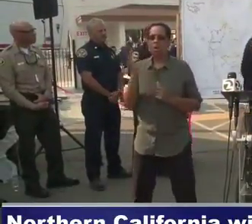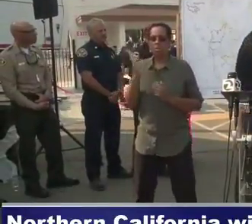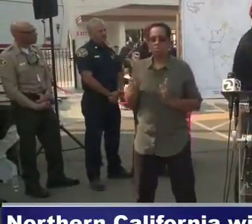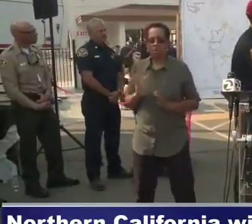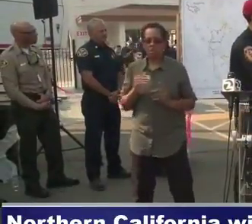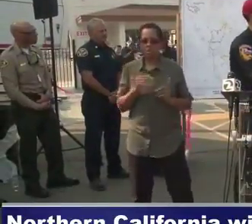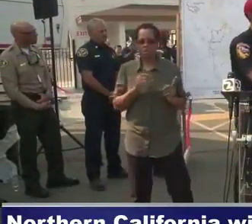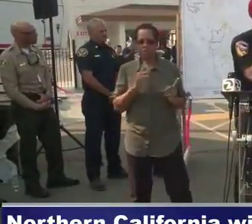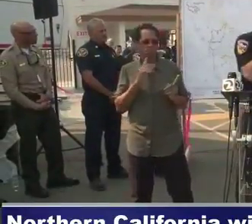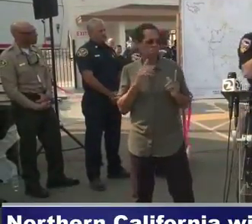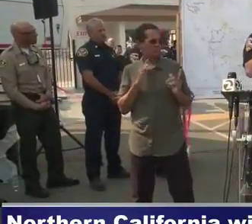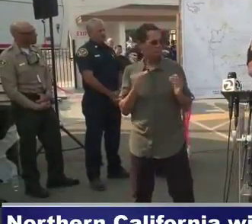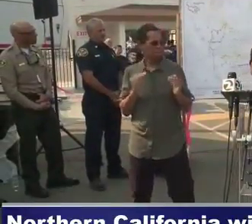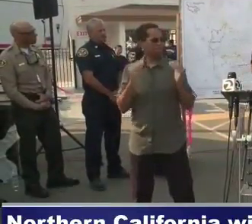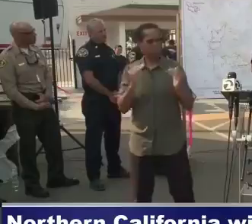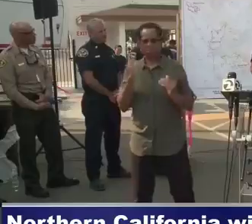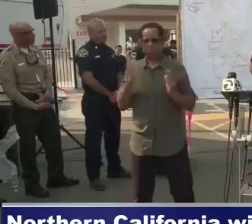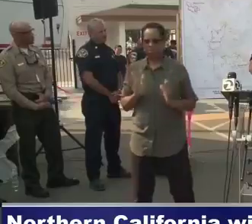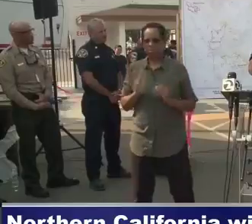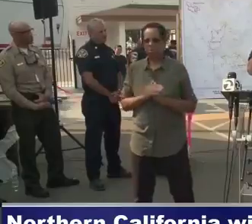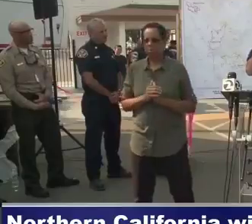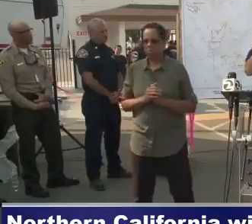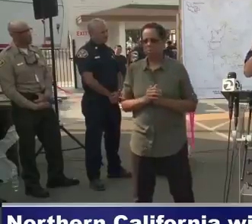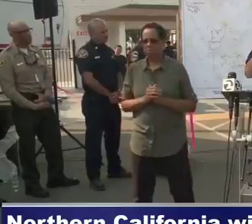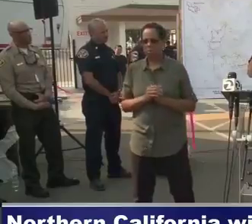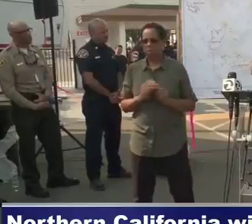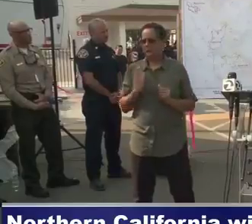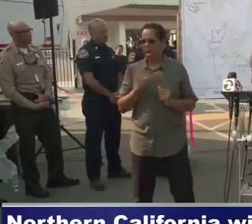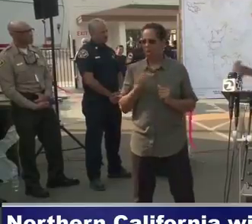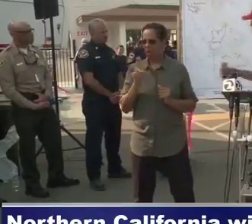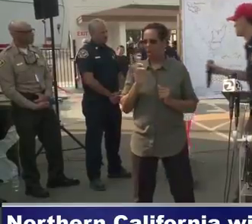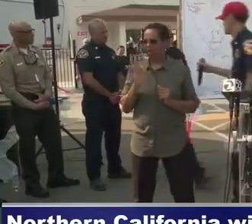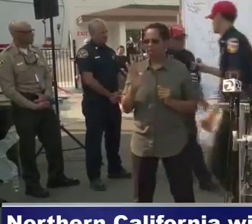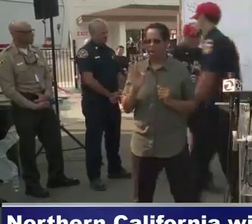and kind of to the area, and that's our Unified Incident Commander, Brett Gouveia.